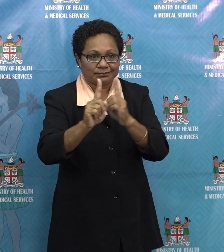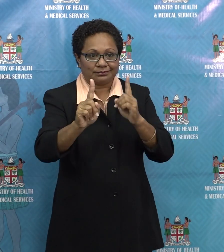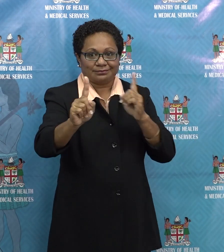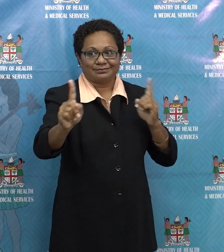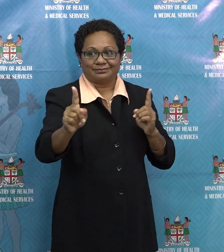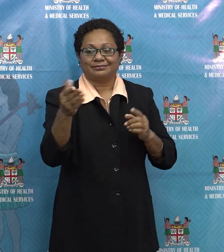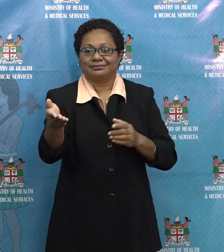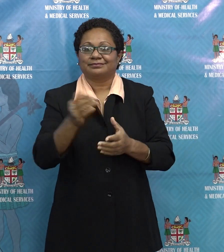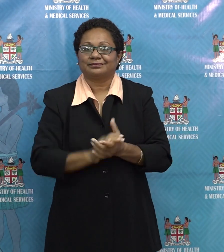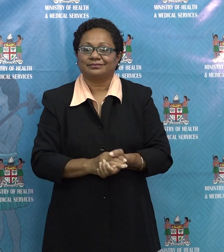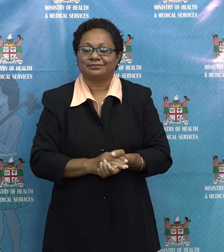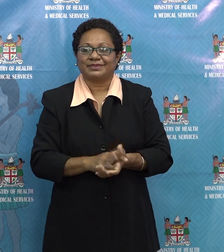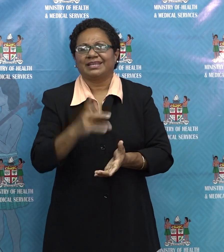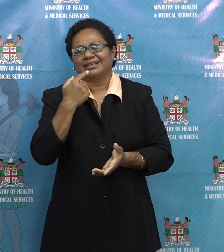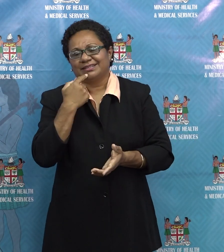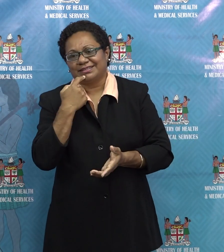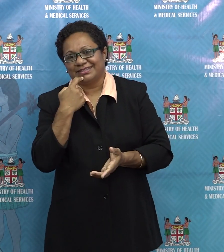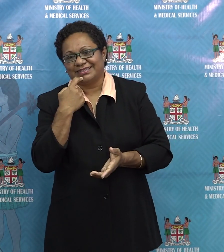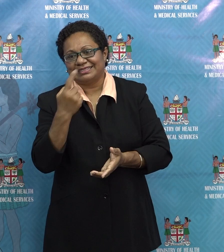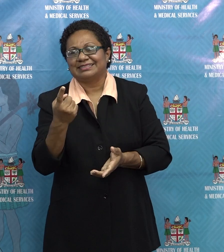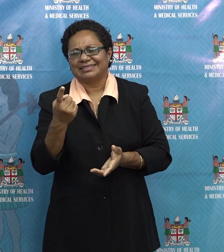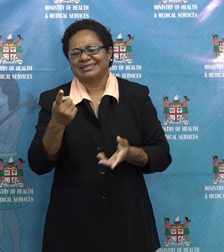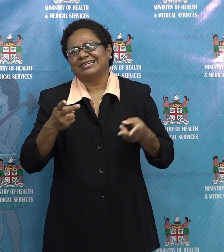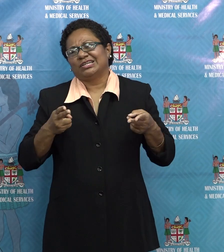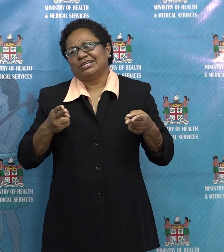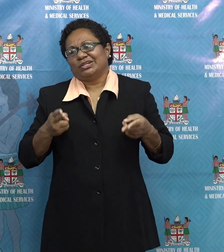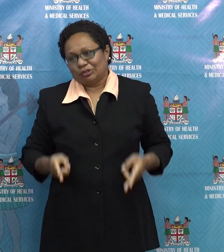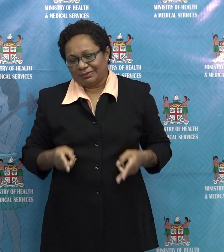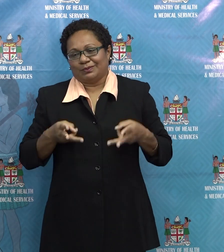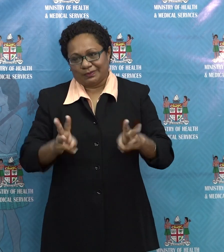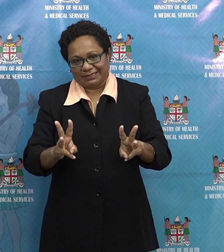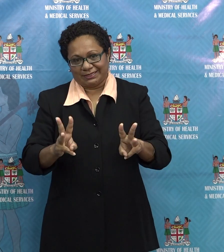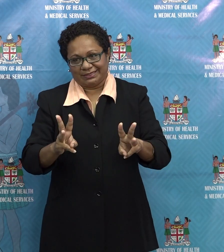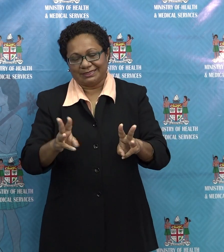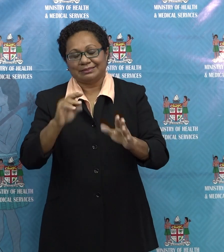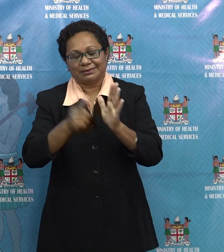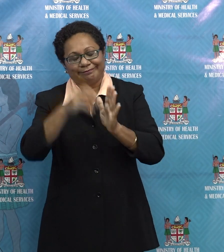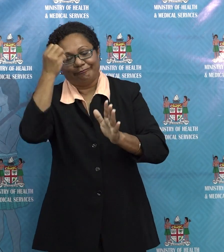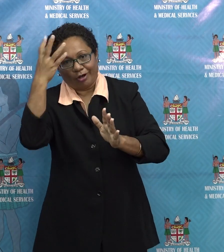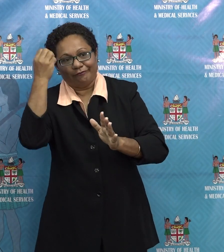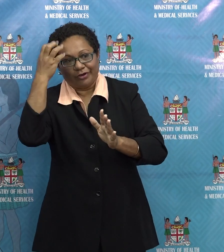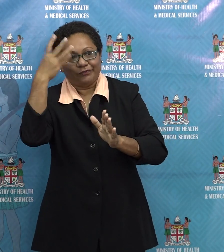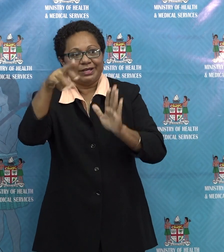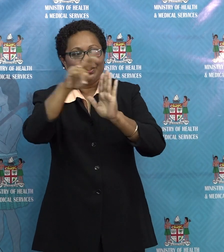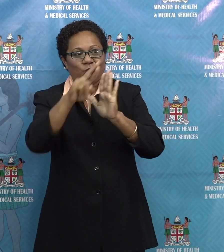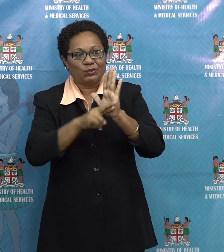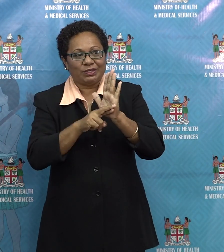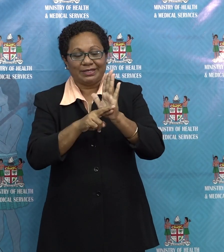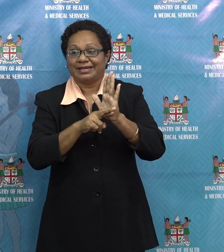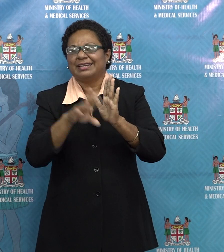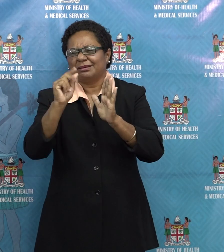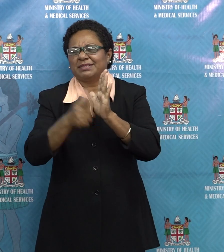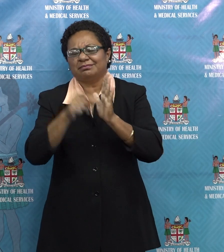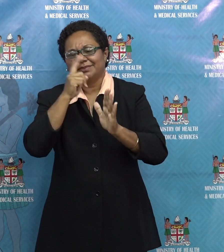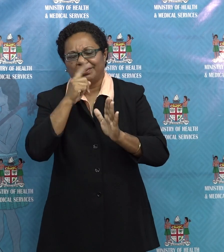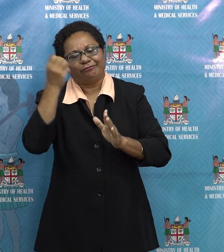I mean, at the end of the day, human behavior is human behavior. You know, you can't expect everybody to follow rules exactly the way